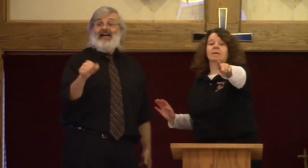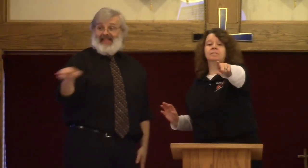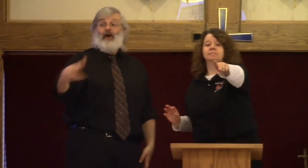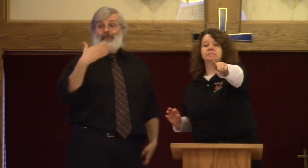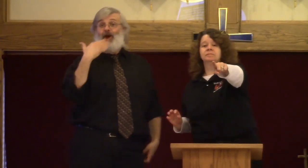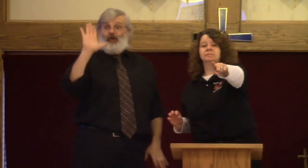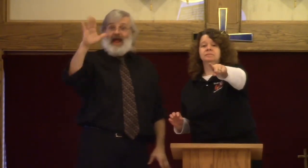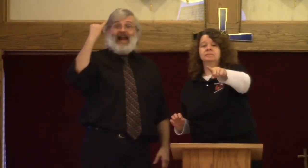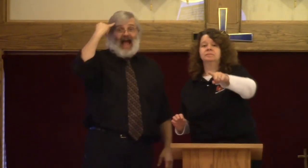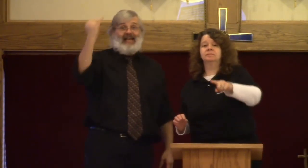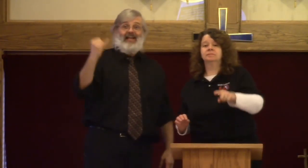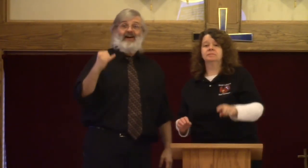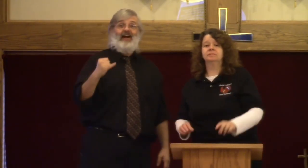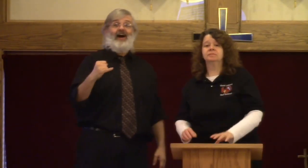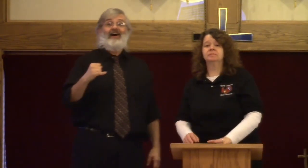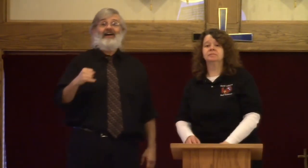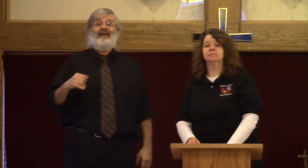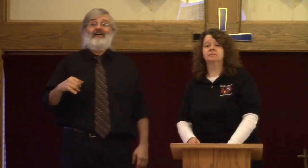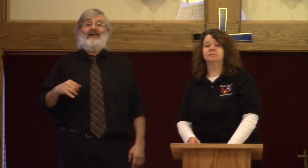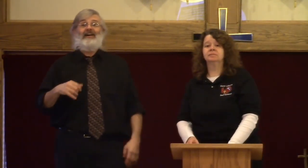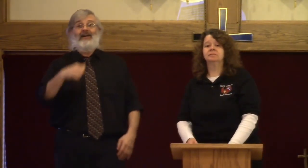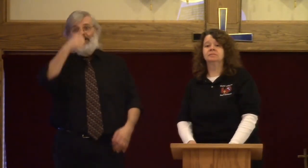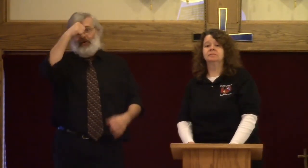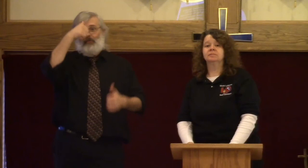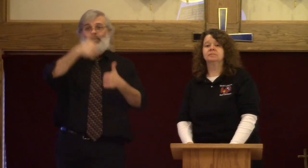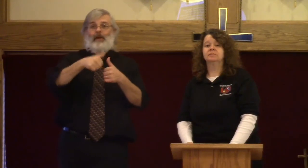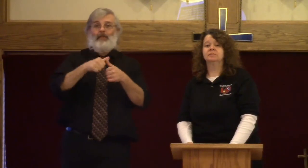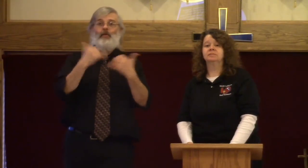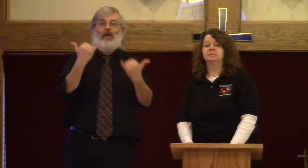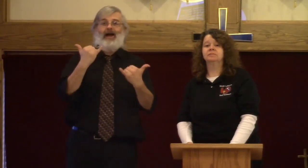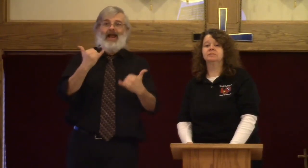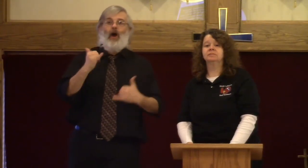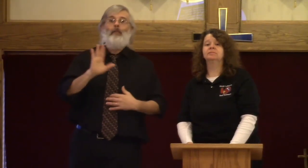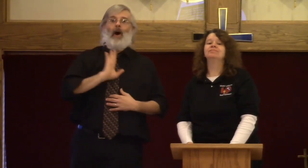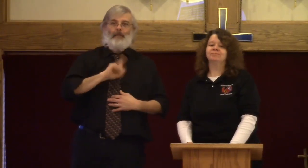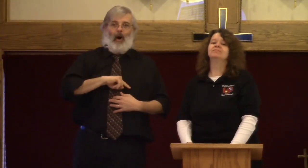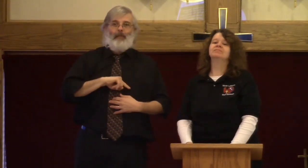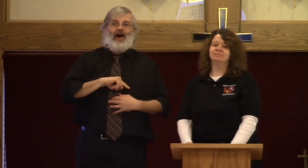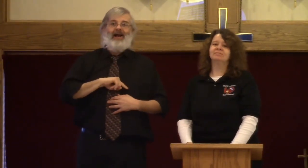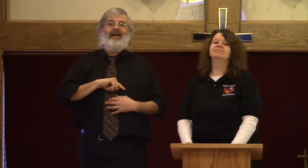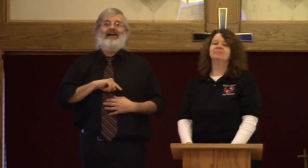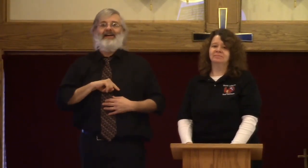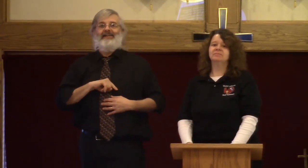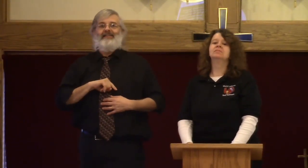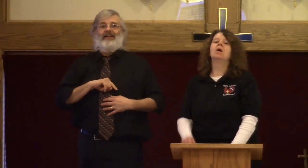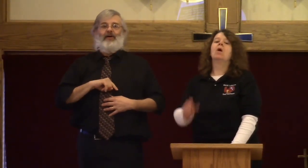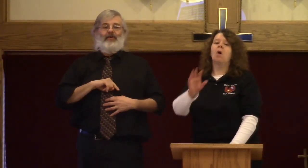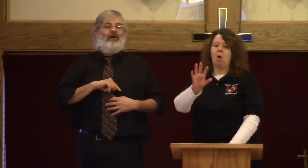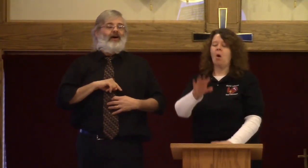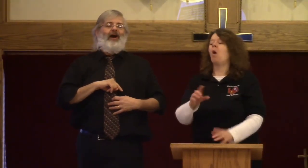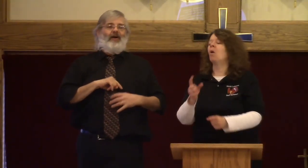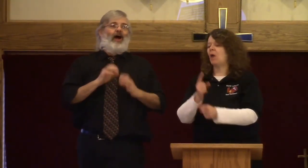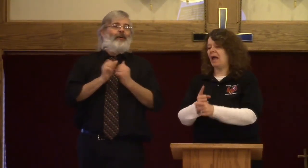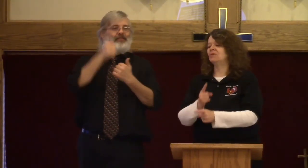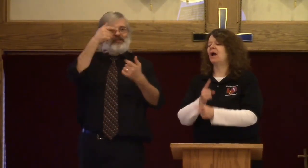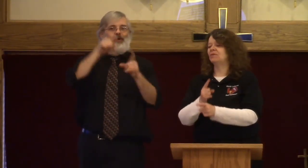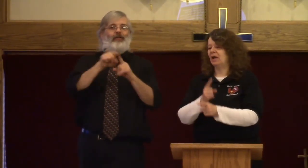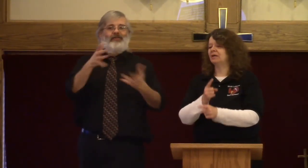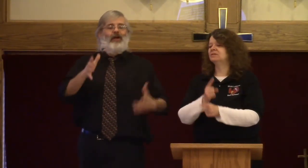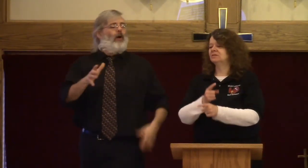that would be a great idea. Remember, right now, Palmer is so overwhelmed with his brother and his help. With his brother. And